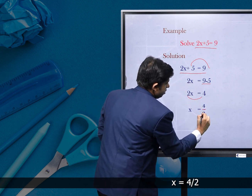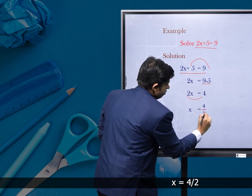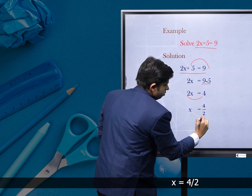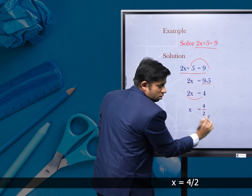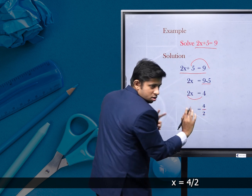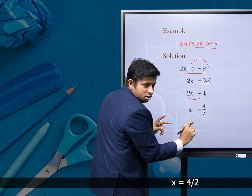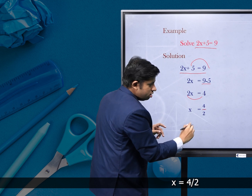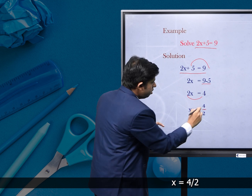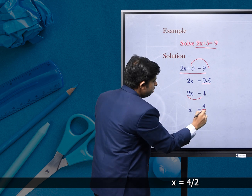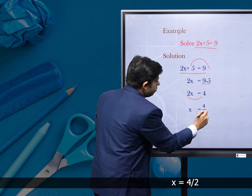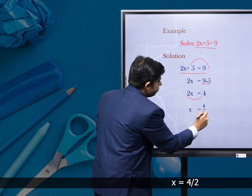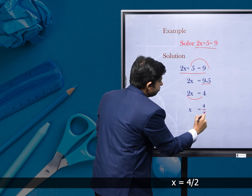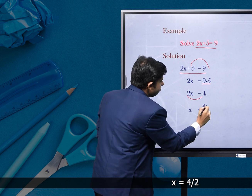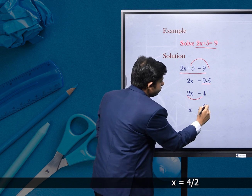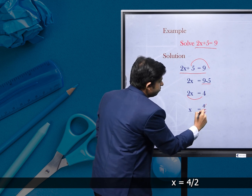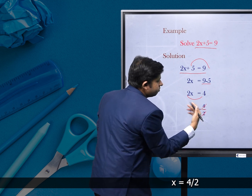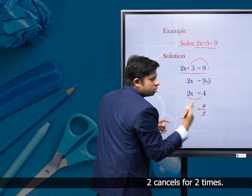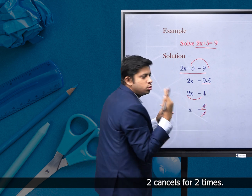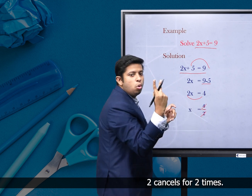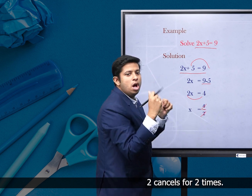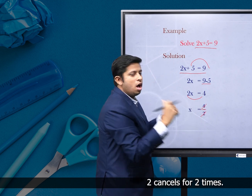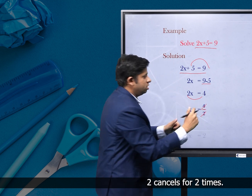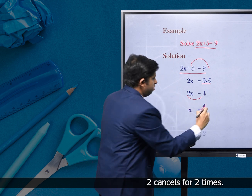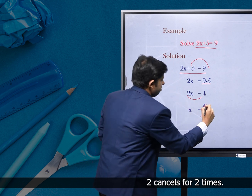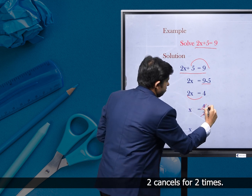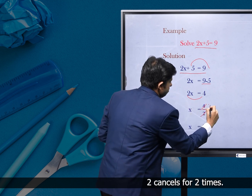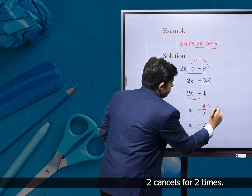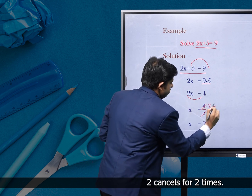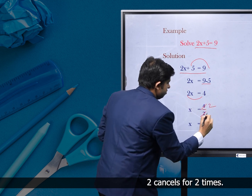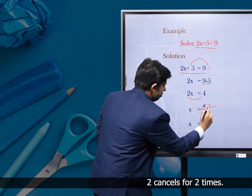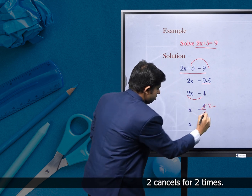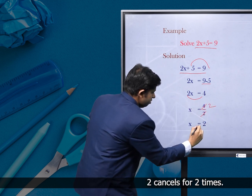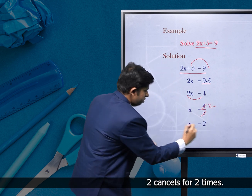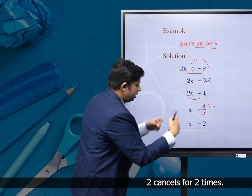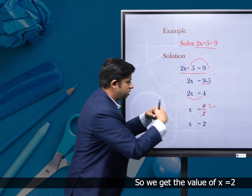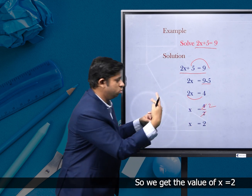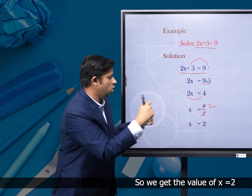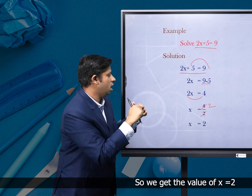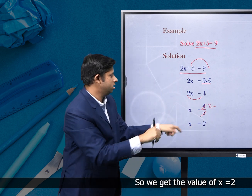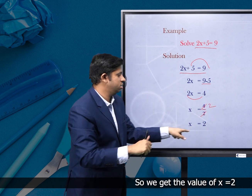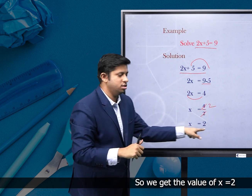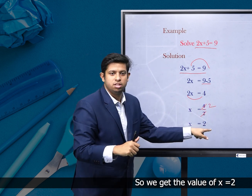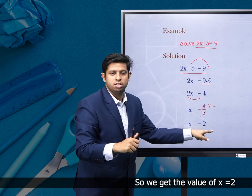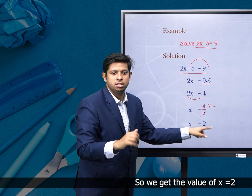X equals to 4 by 2. 2 cancels 4 2 times. So we get the value of x is equals